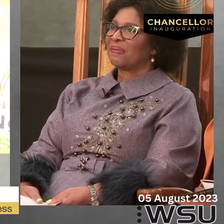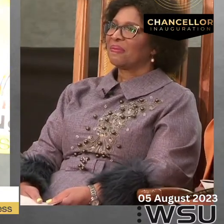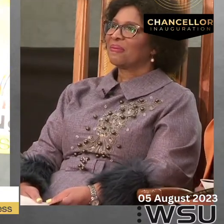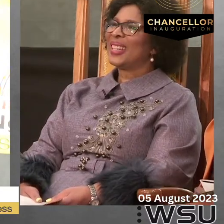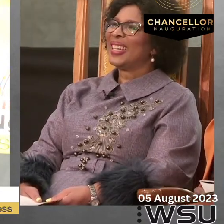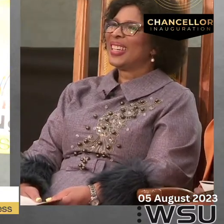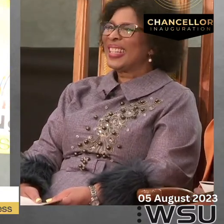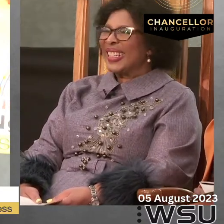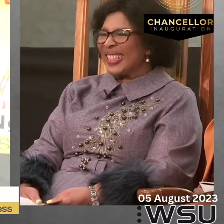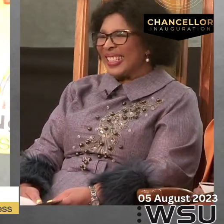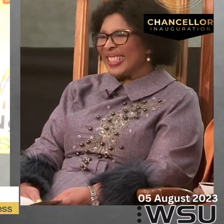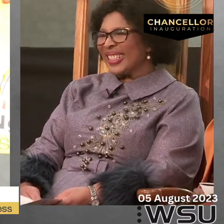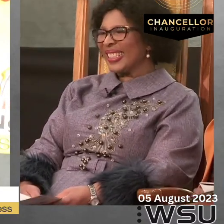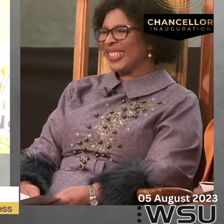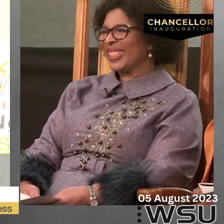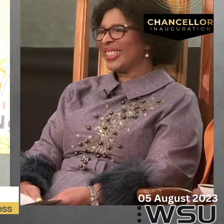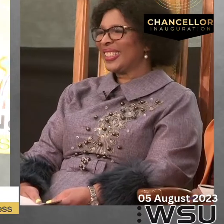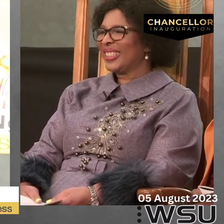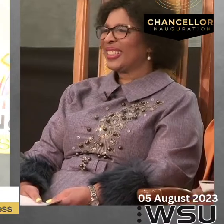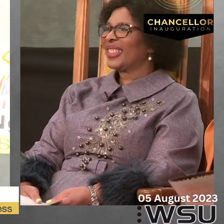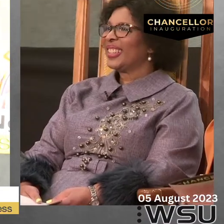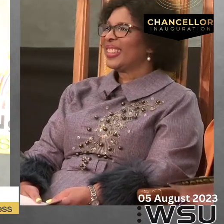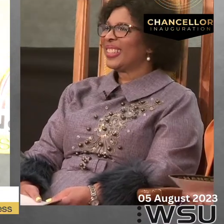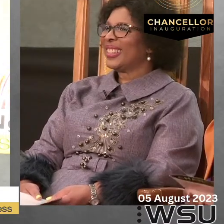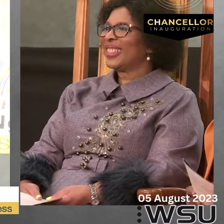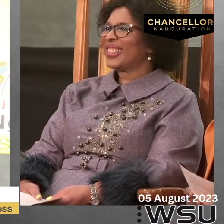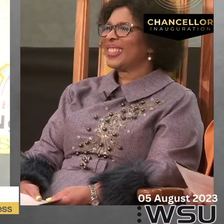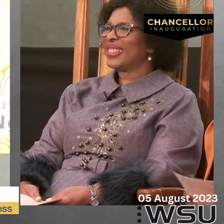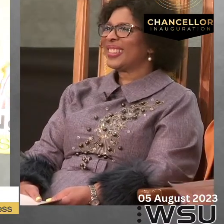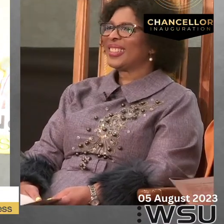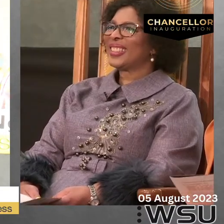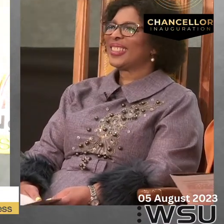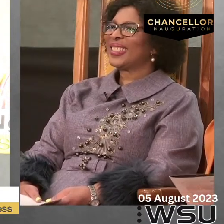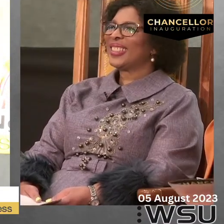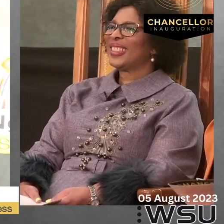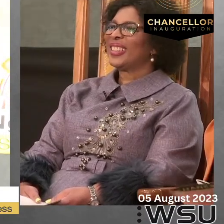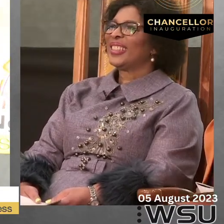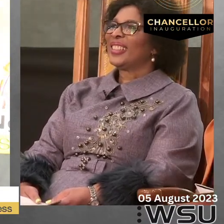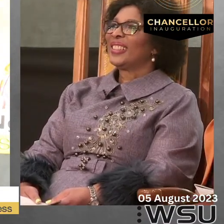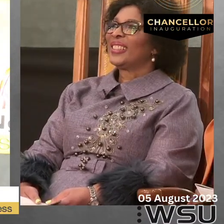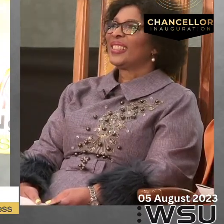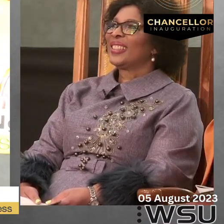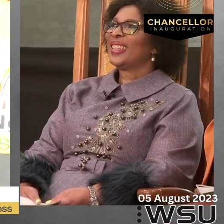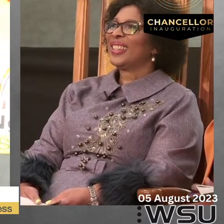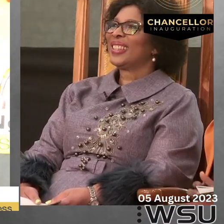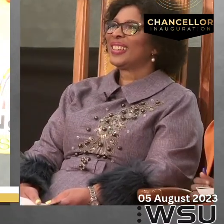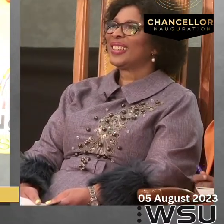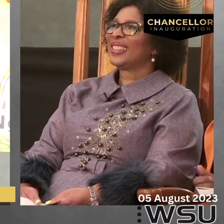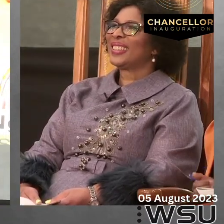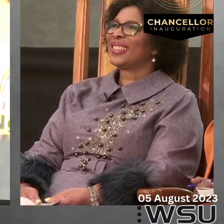otyamanqina, and who looks like us, who has the same hair as us.